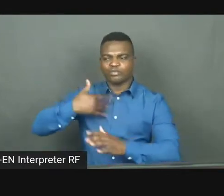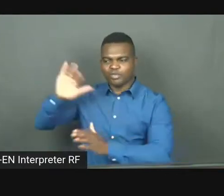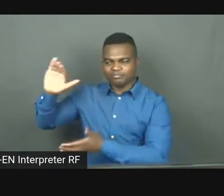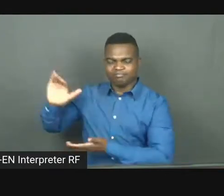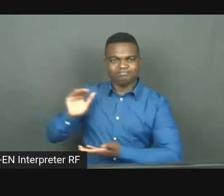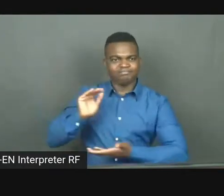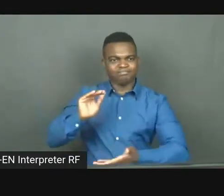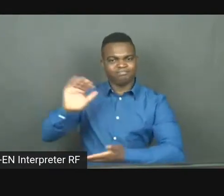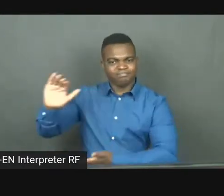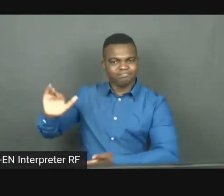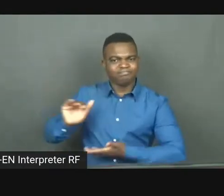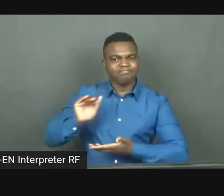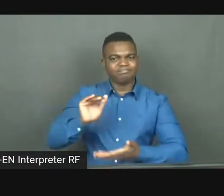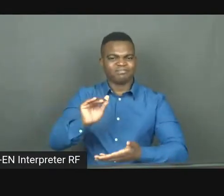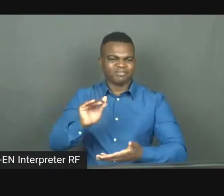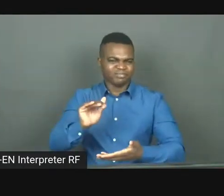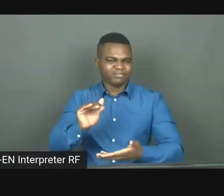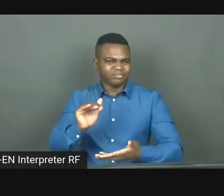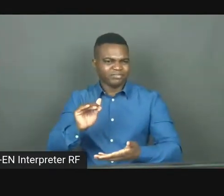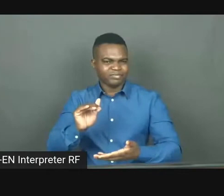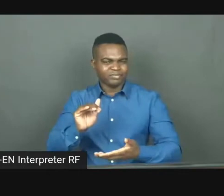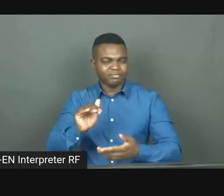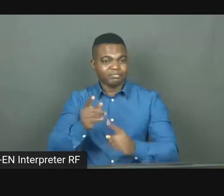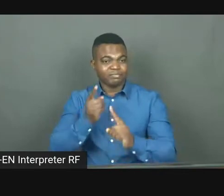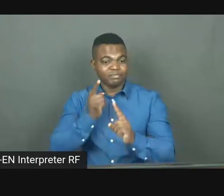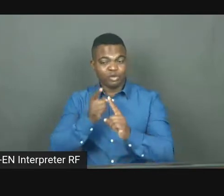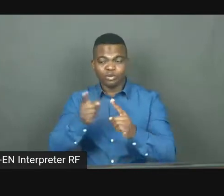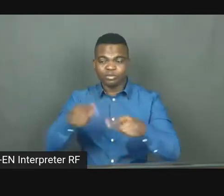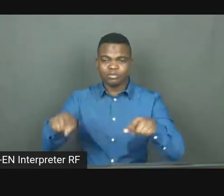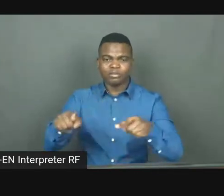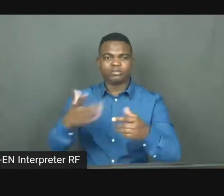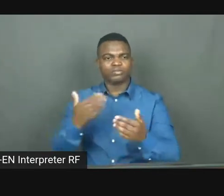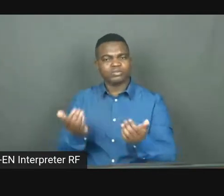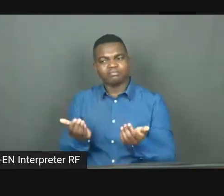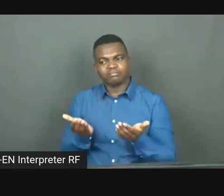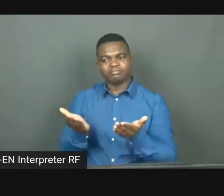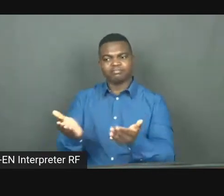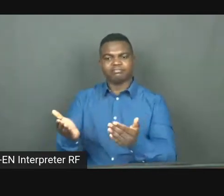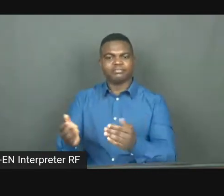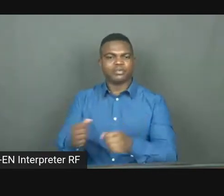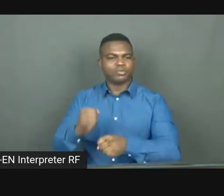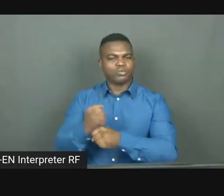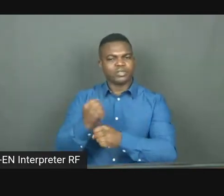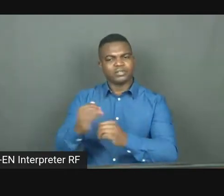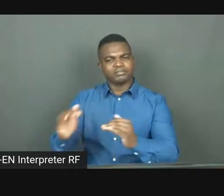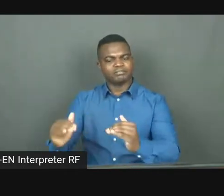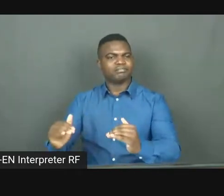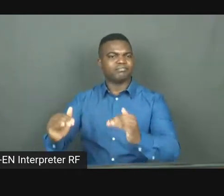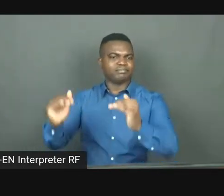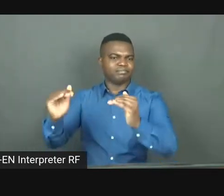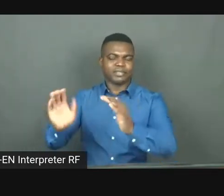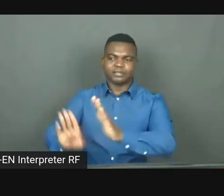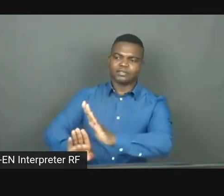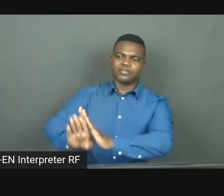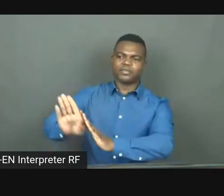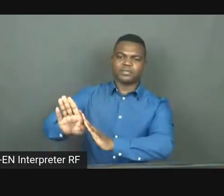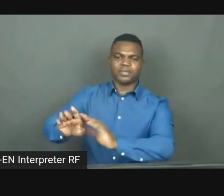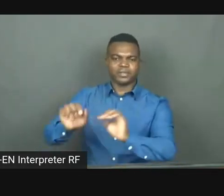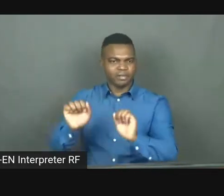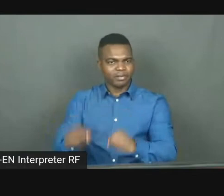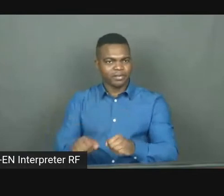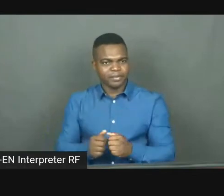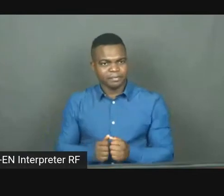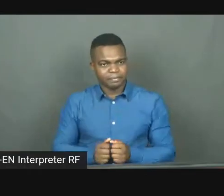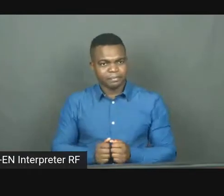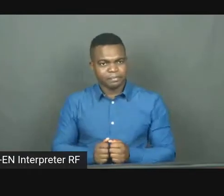are active frontline organizations doing work with and for people in need, that the